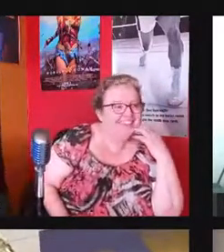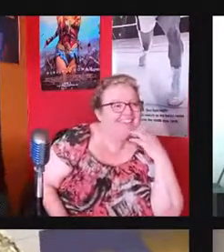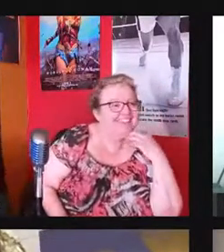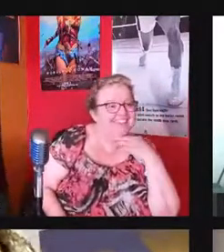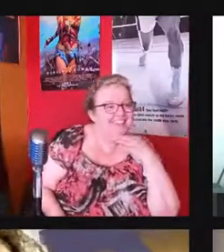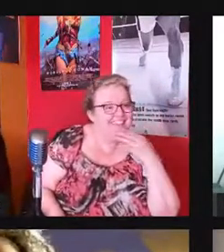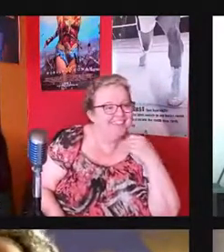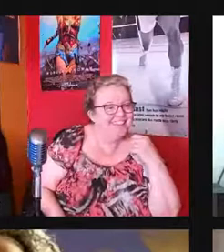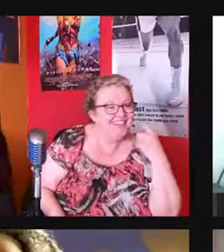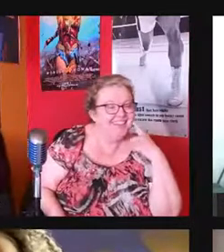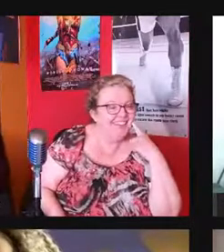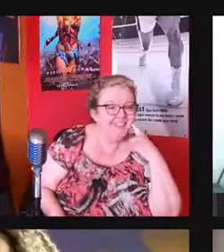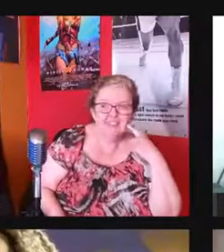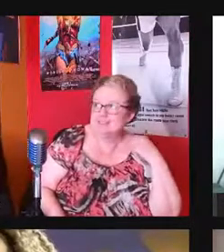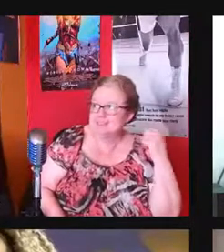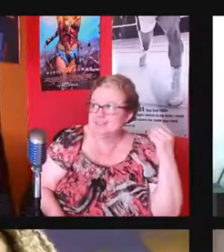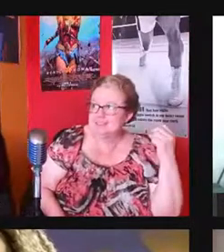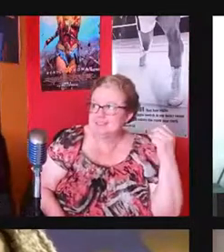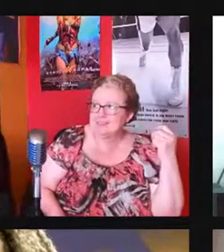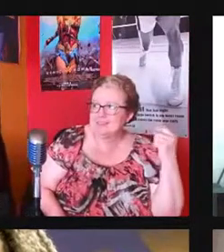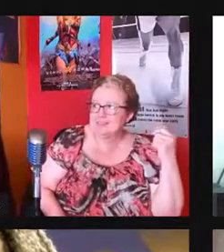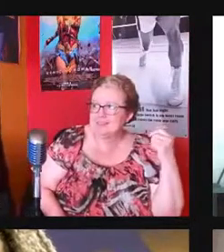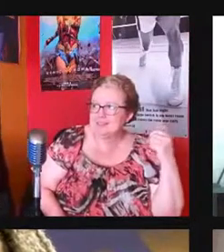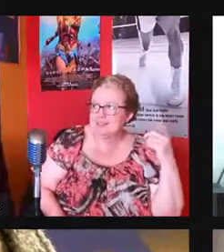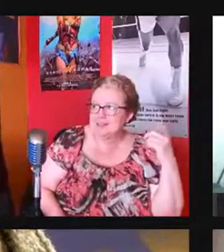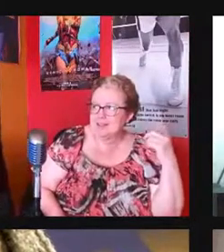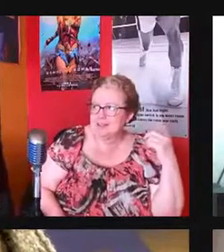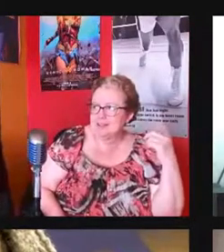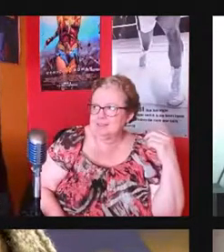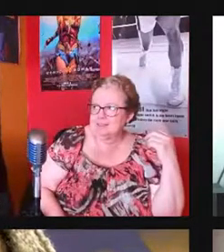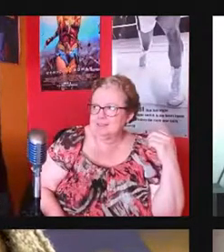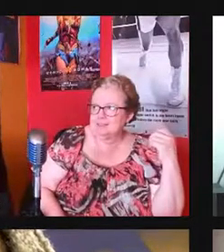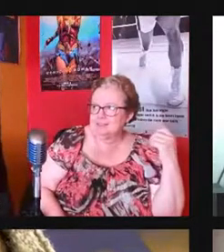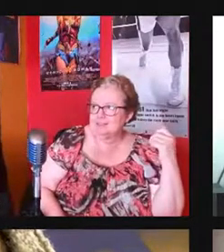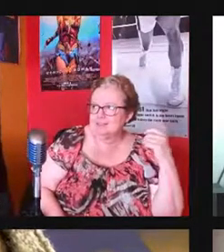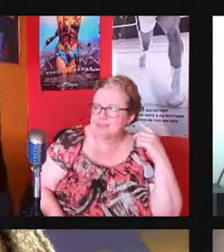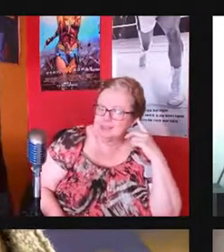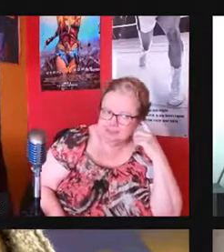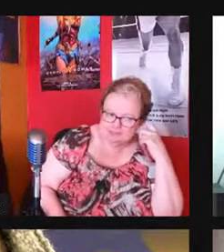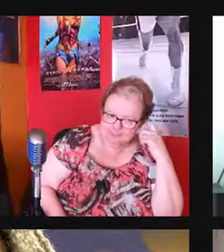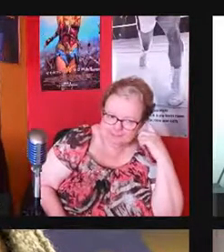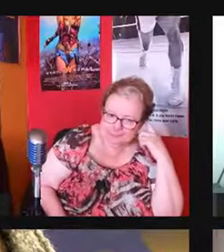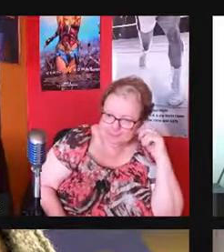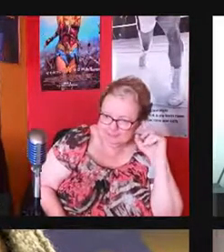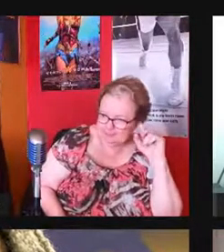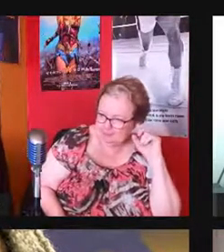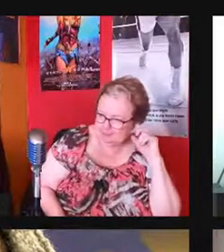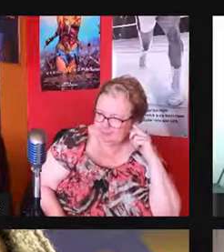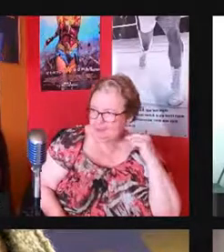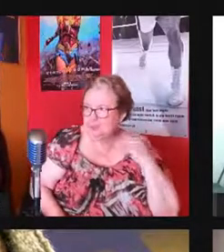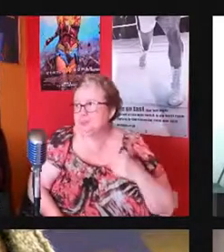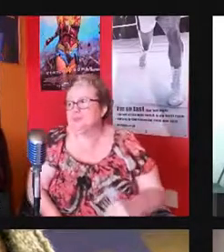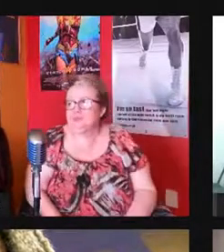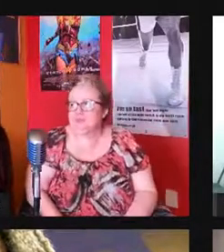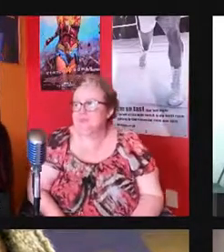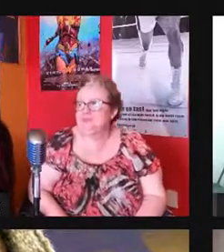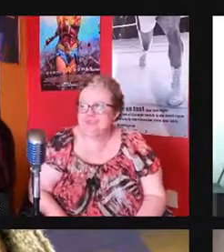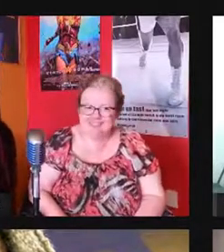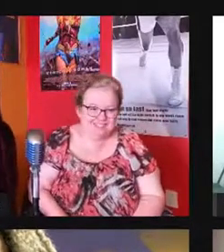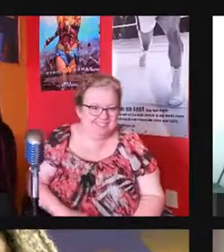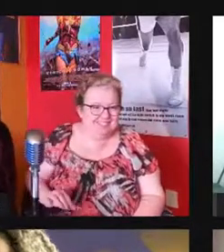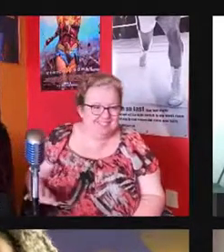Like, what other way is there to talk? Yeah. Man, you know, so I guess you can do some love making if you wanted to, but yeah. Poetry is where it's at for